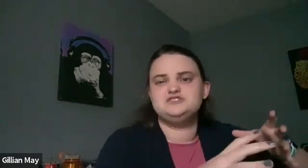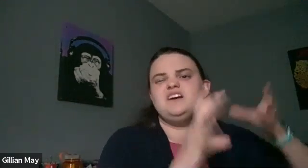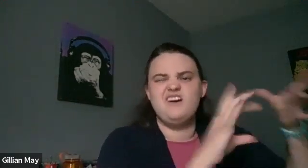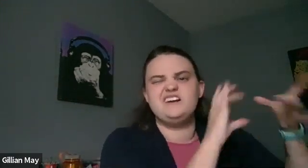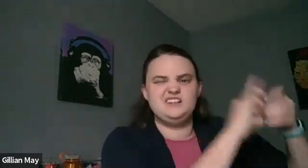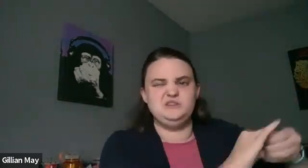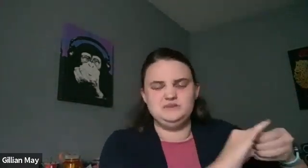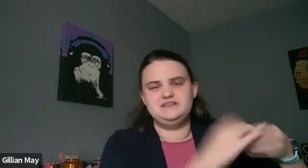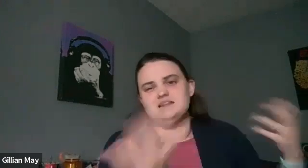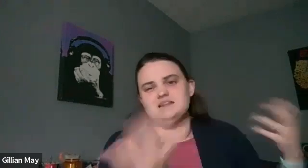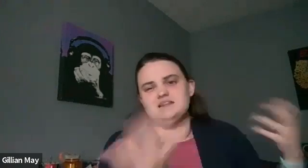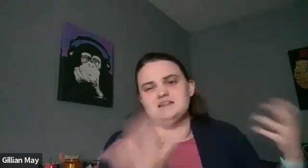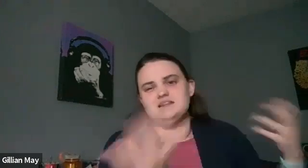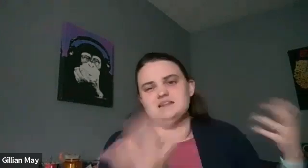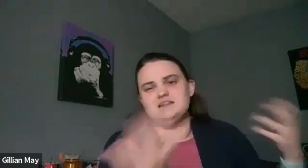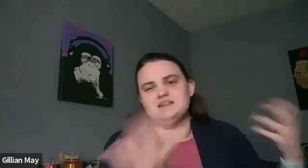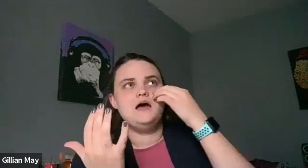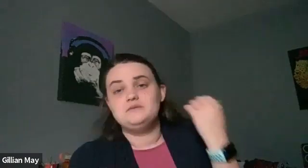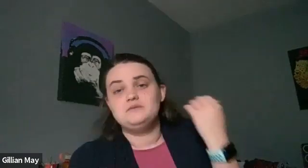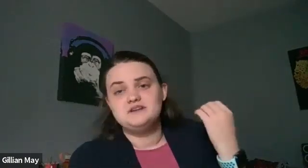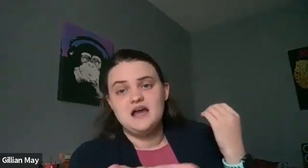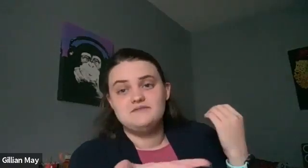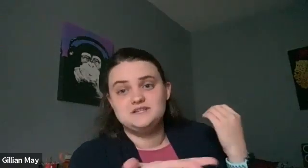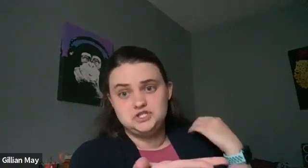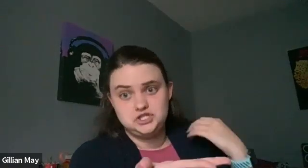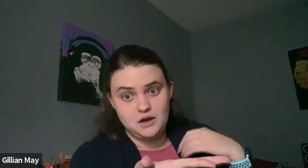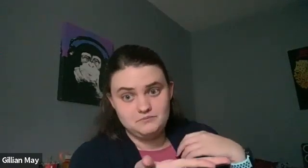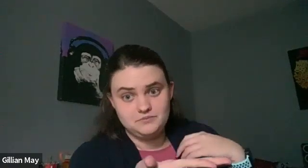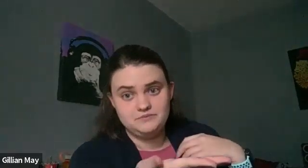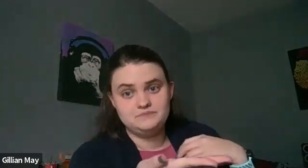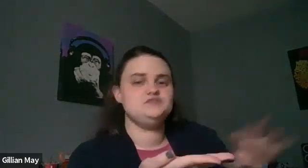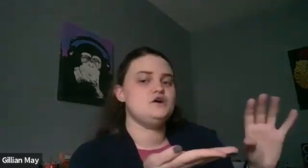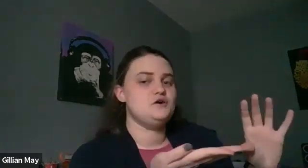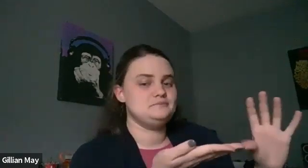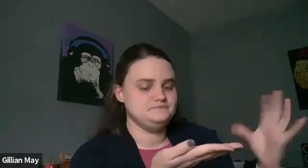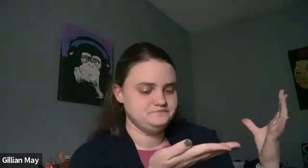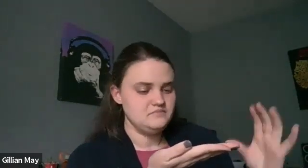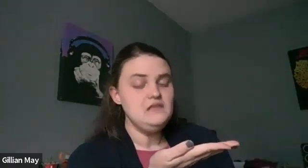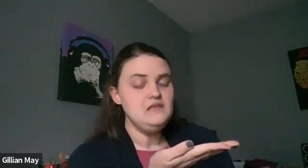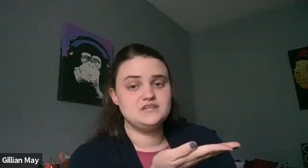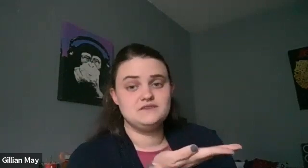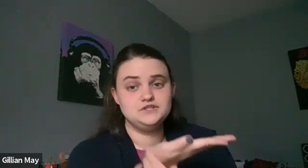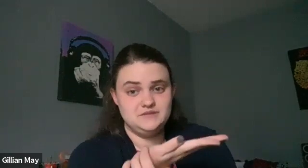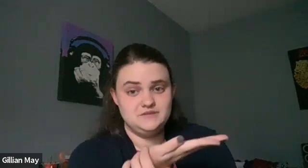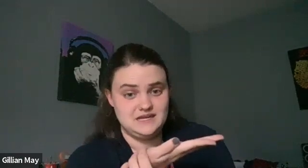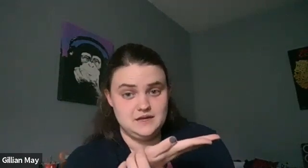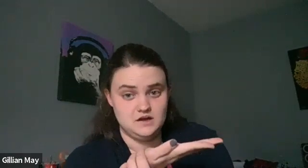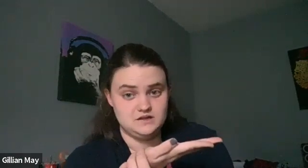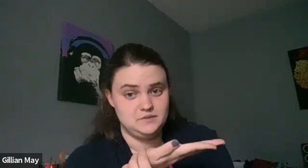you're doing are included with that. So the other one I was going to have is jump. So the sign for jump is, again,